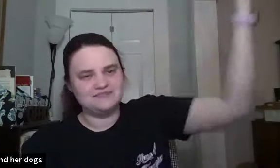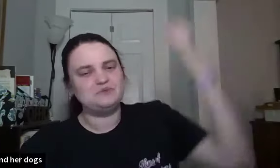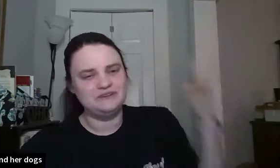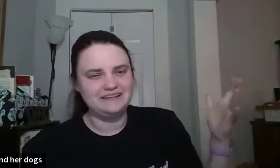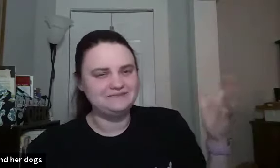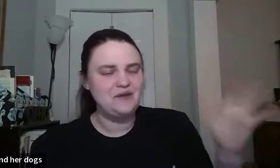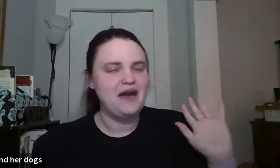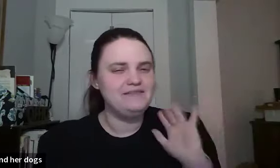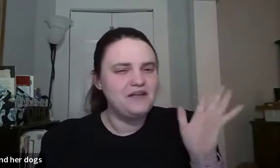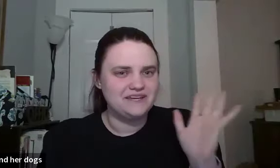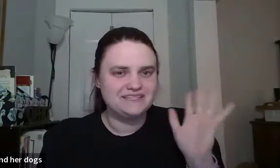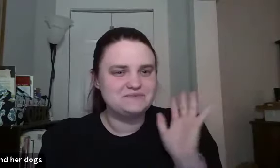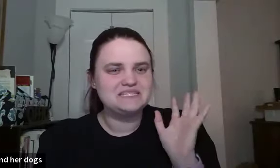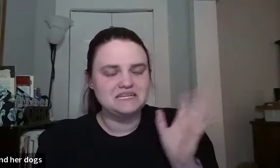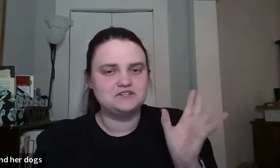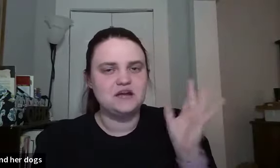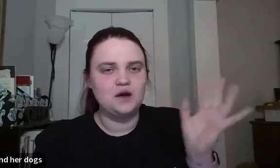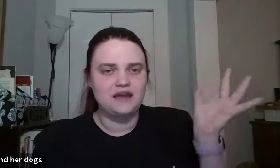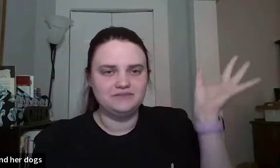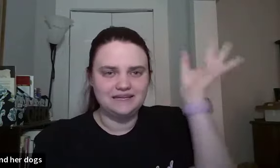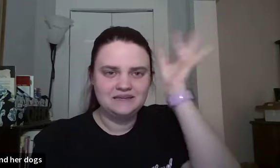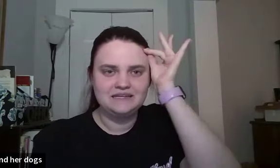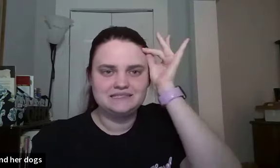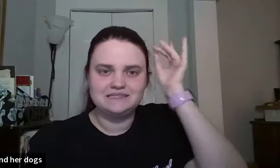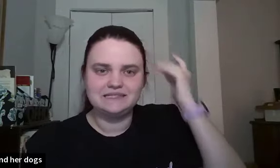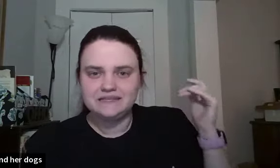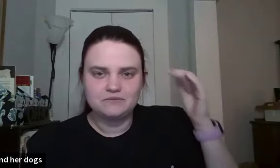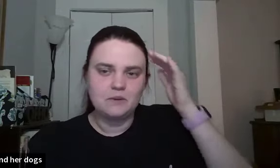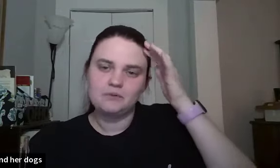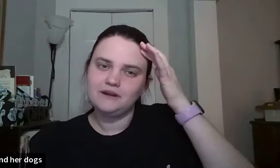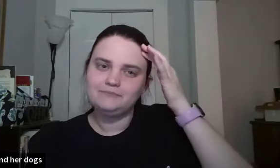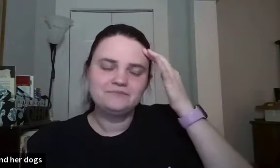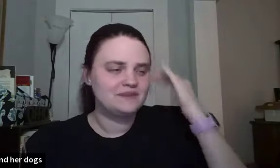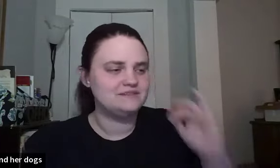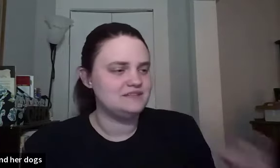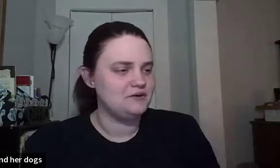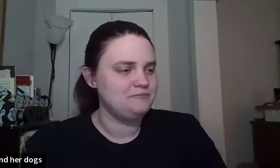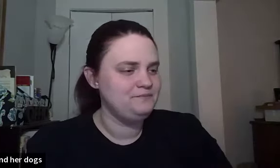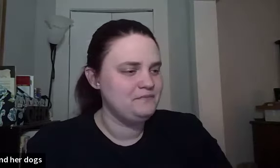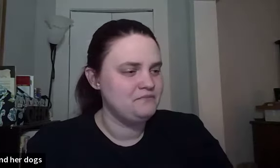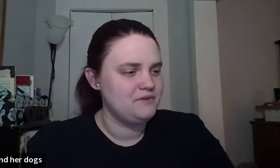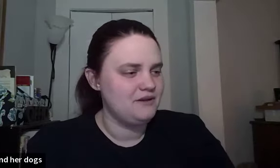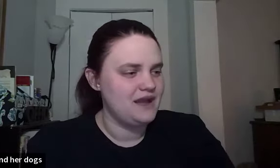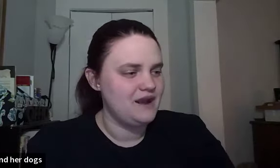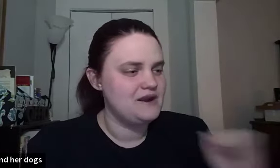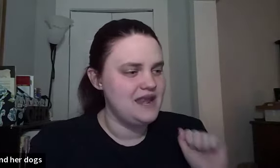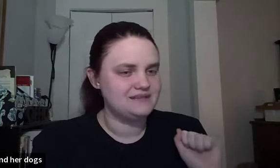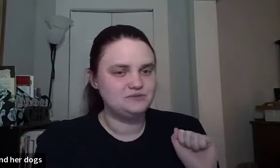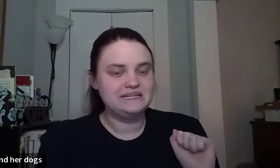something related. I love it because it makes it easier to help kind of like stick it and remember it. So, okay, our next one